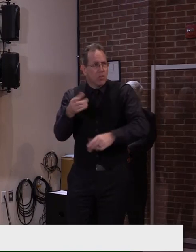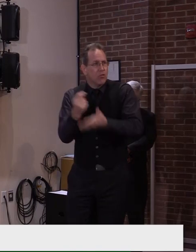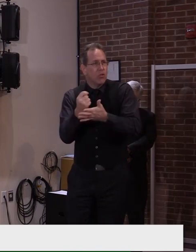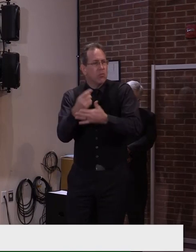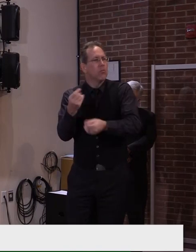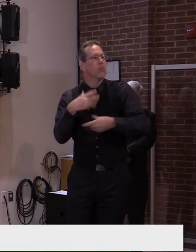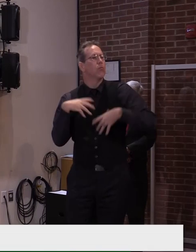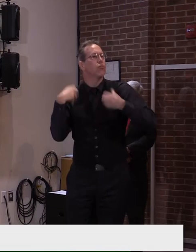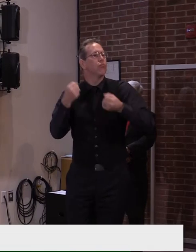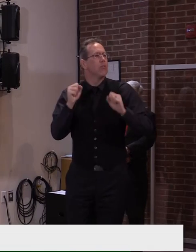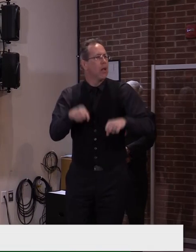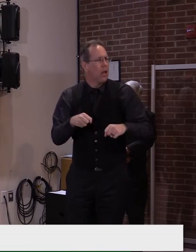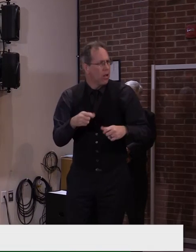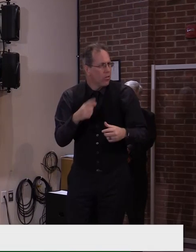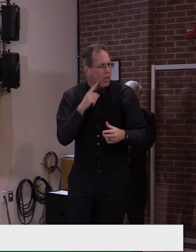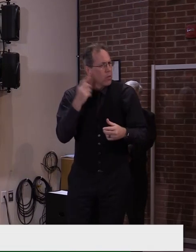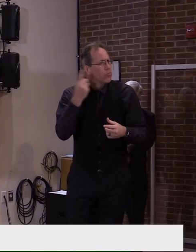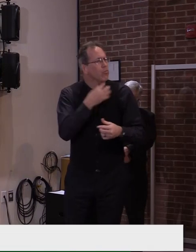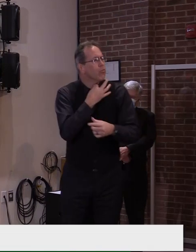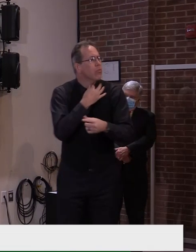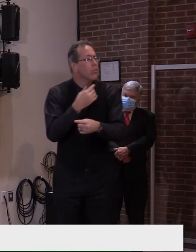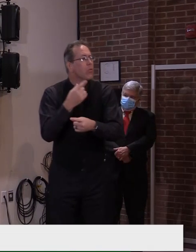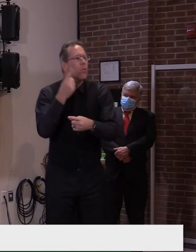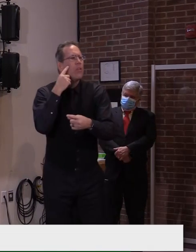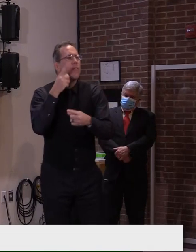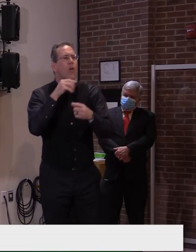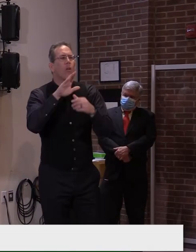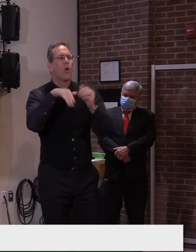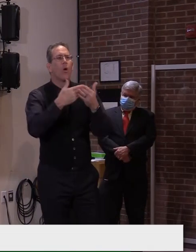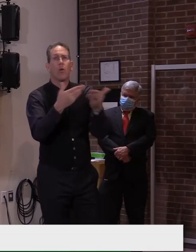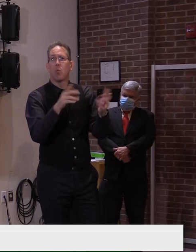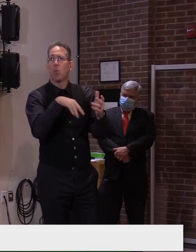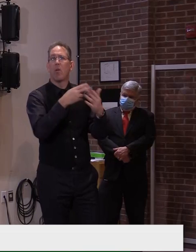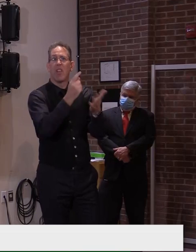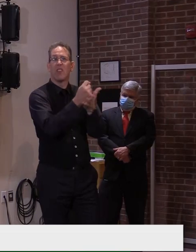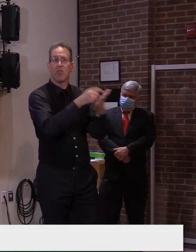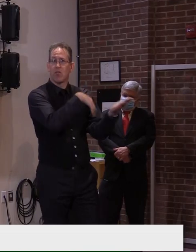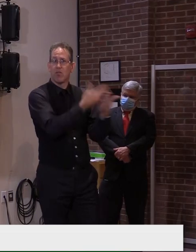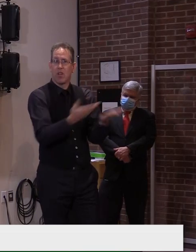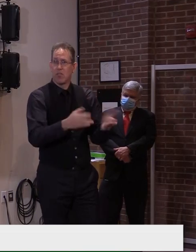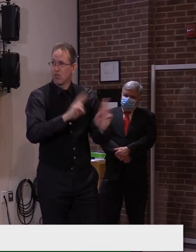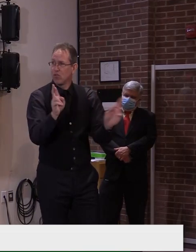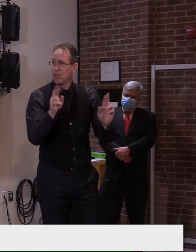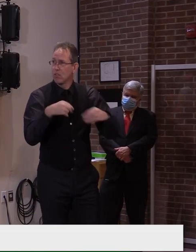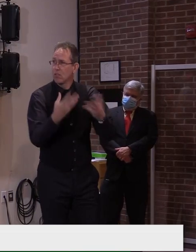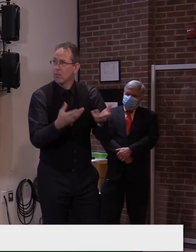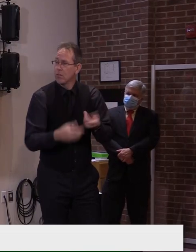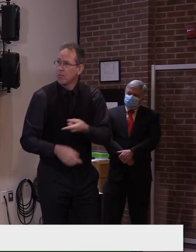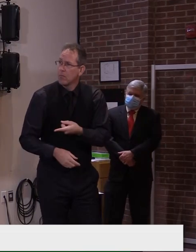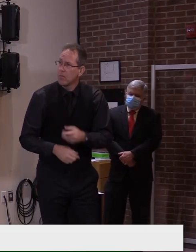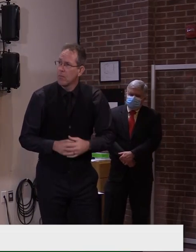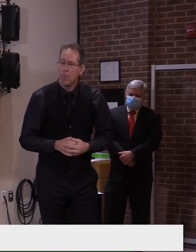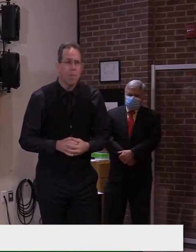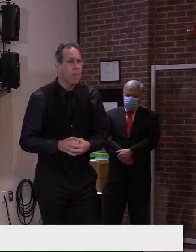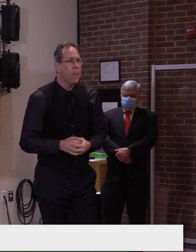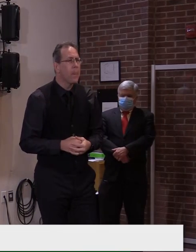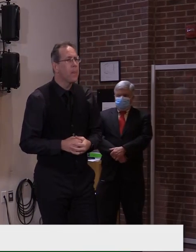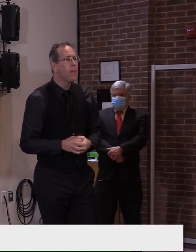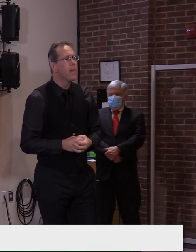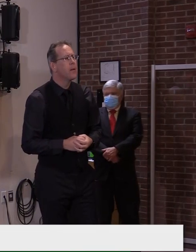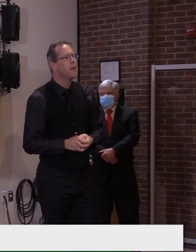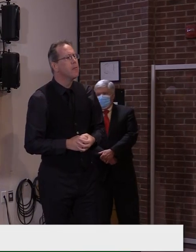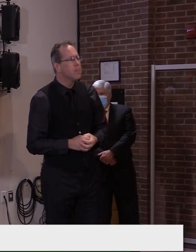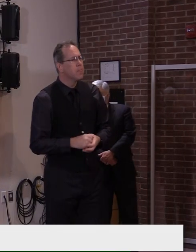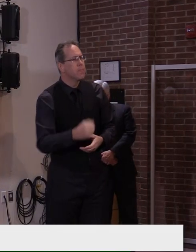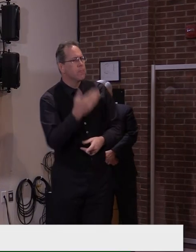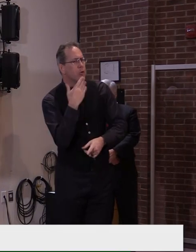available, or you expect it to be available. Sure. All good thoughts and good questions. The